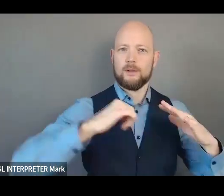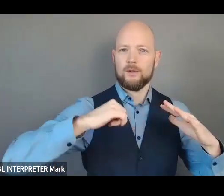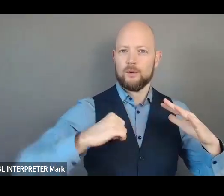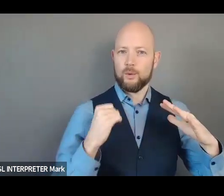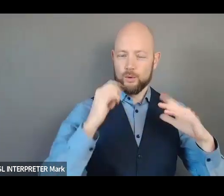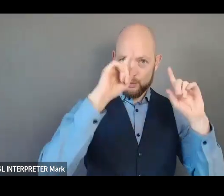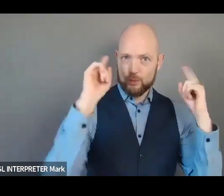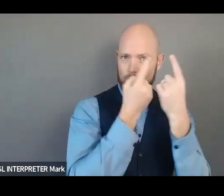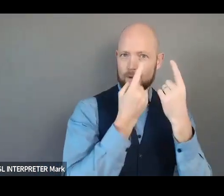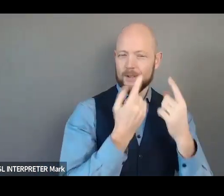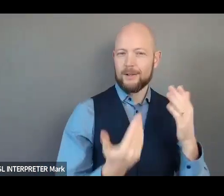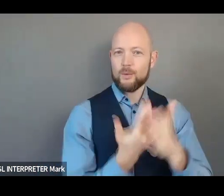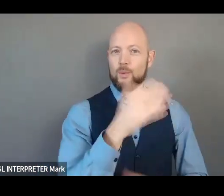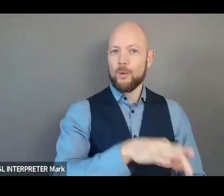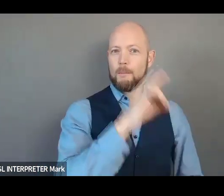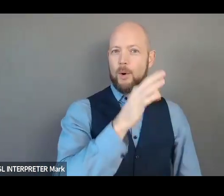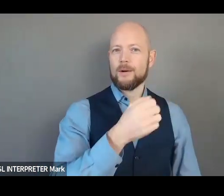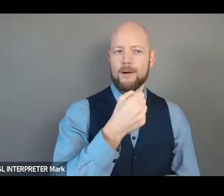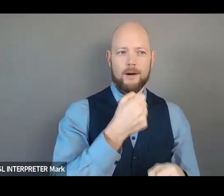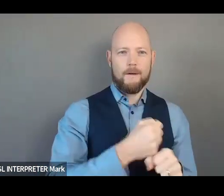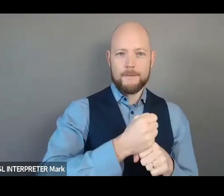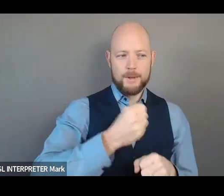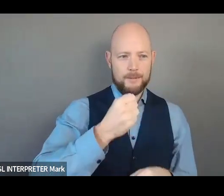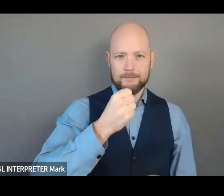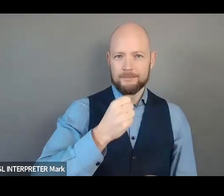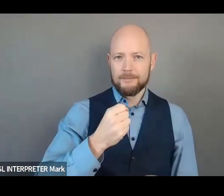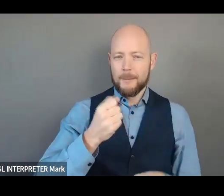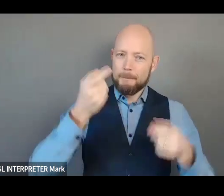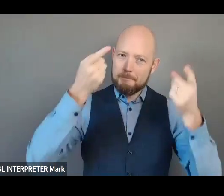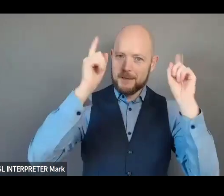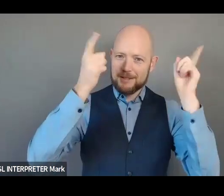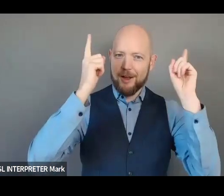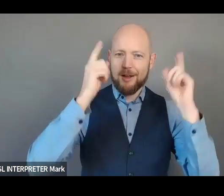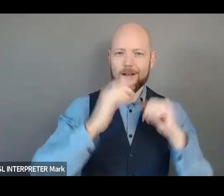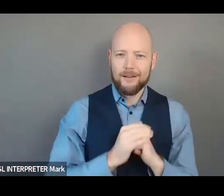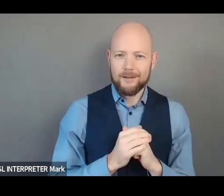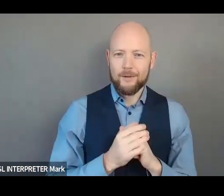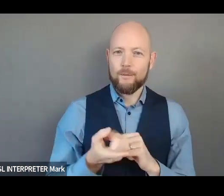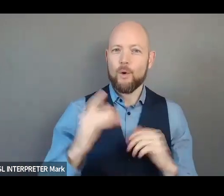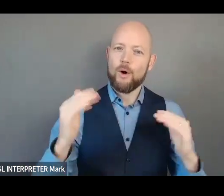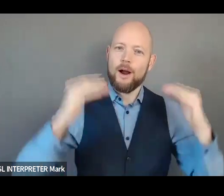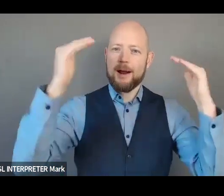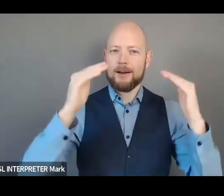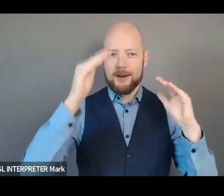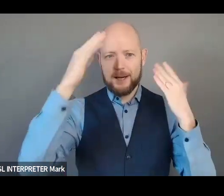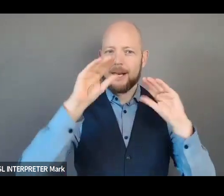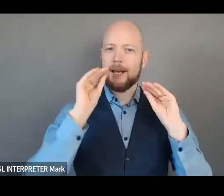appointed Scottish Government Minister for Higher Education and Further Education, Ben McPherson, visit our campus